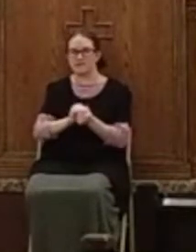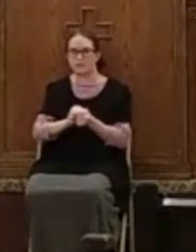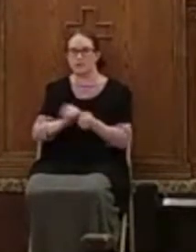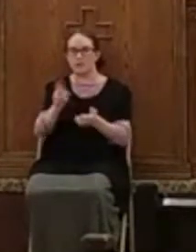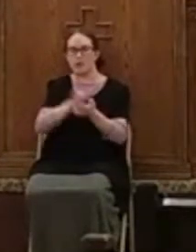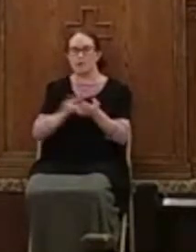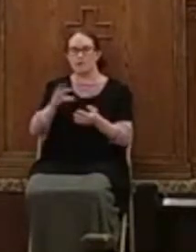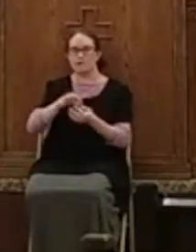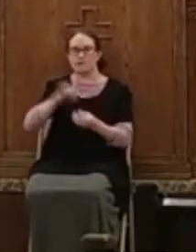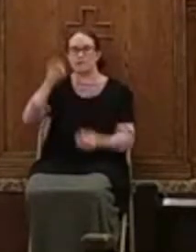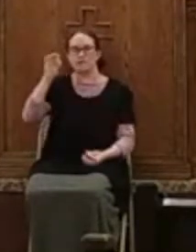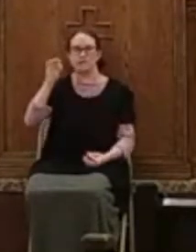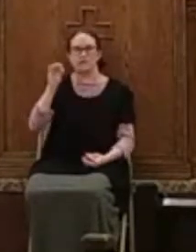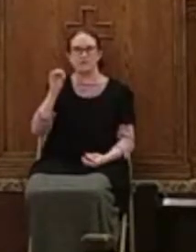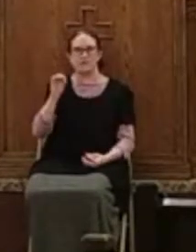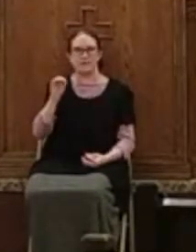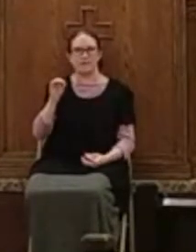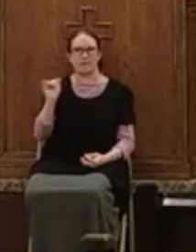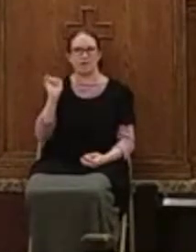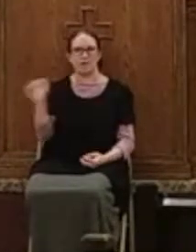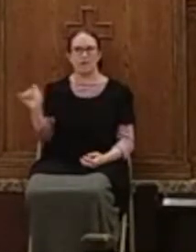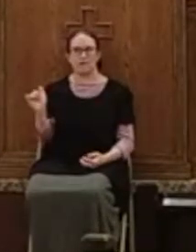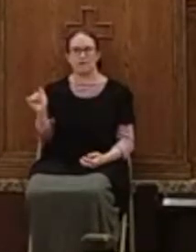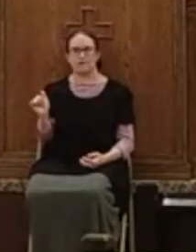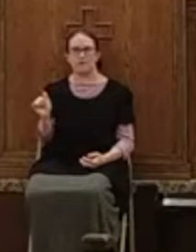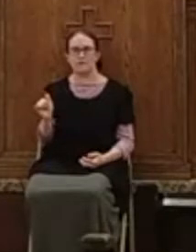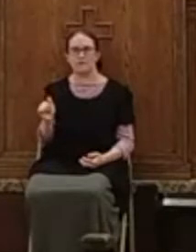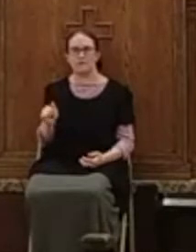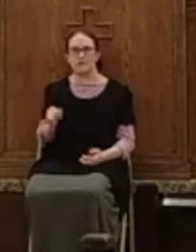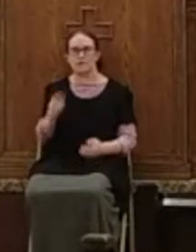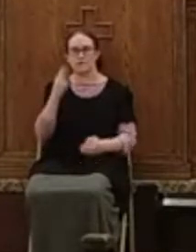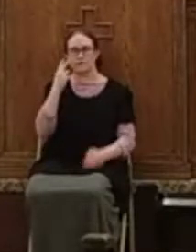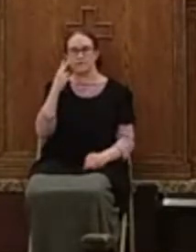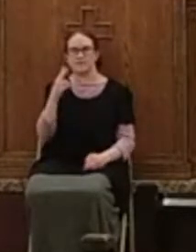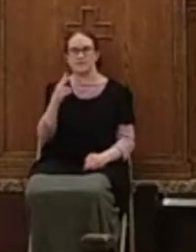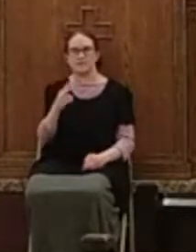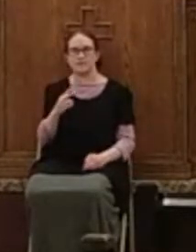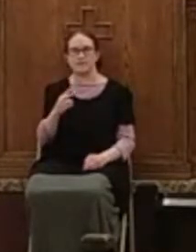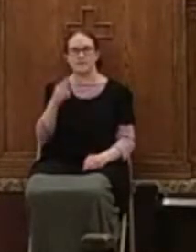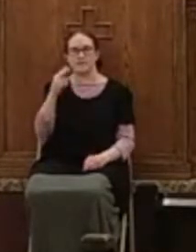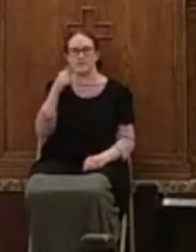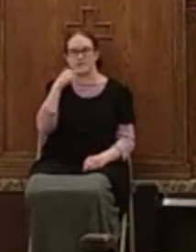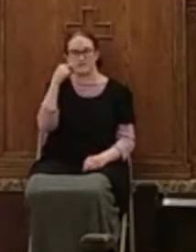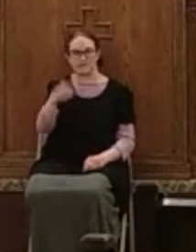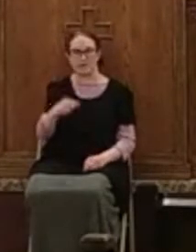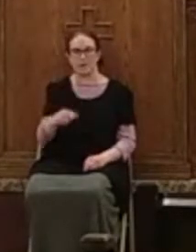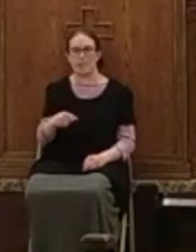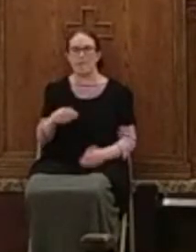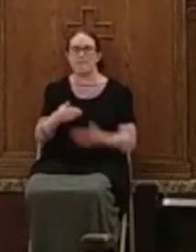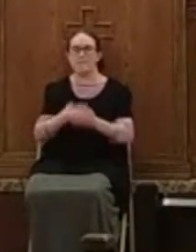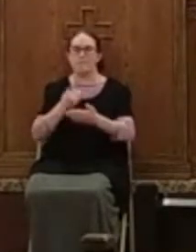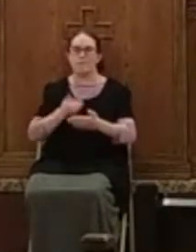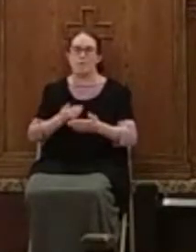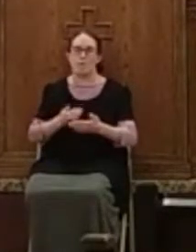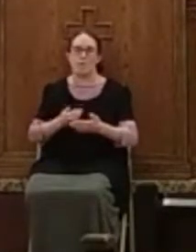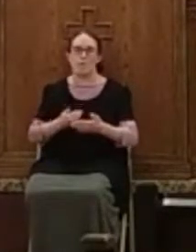the Holy Ghost also is a witness to us. For after that he had said before, this is the covenant